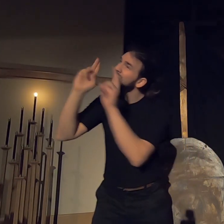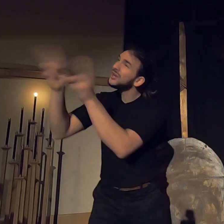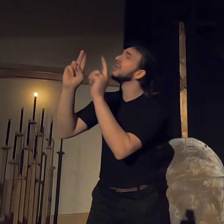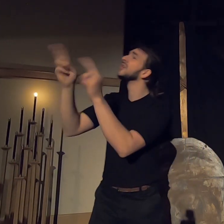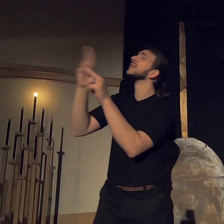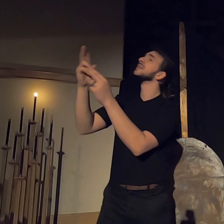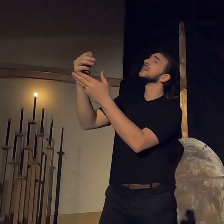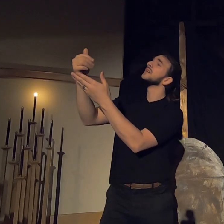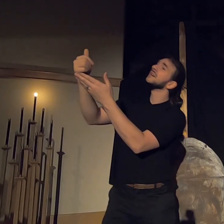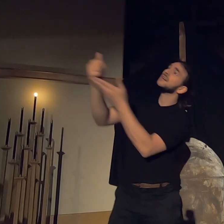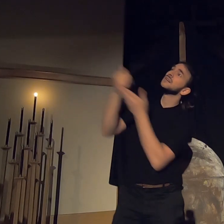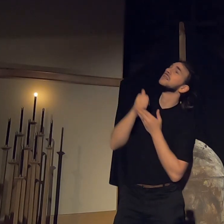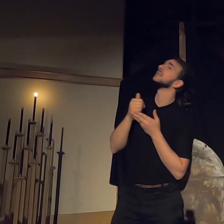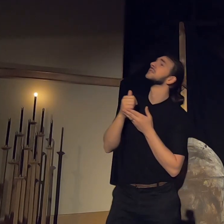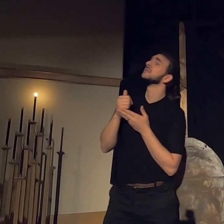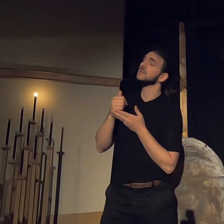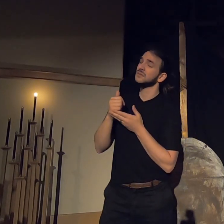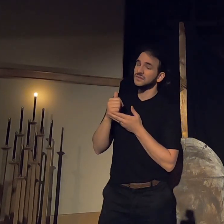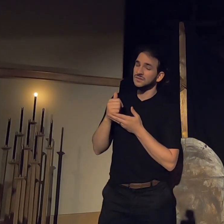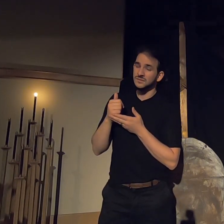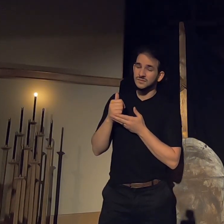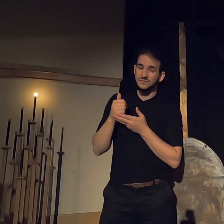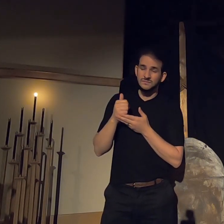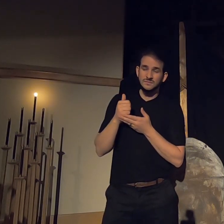So hurry and help.